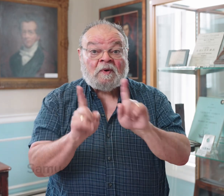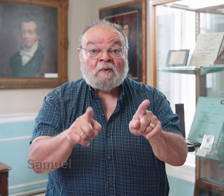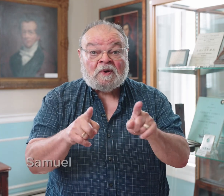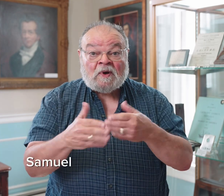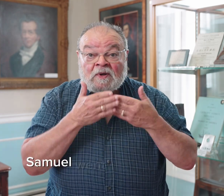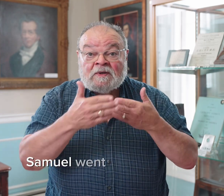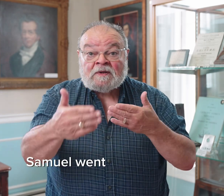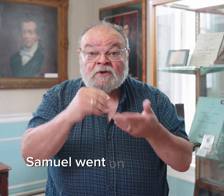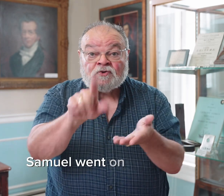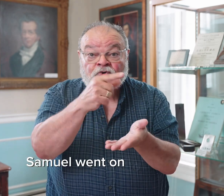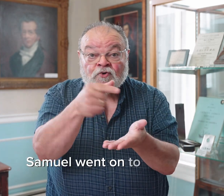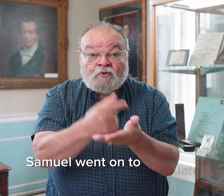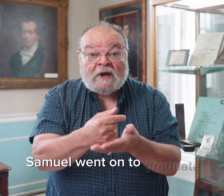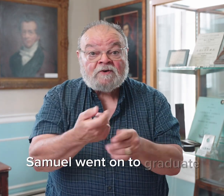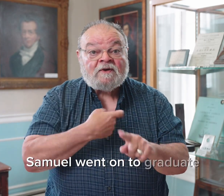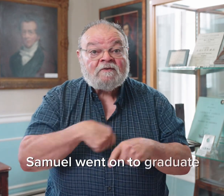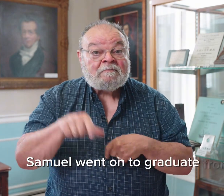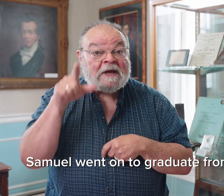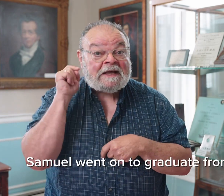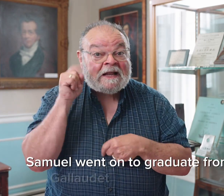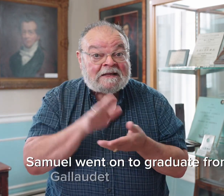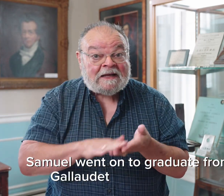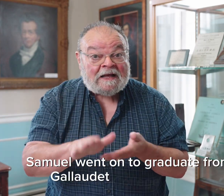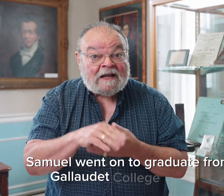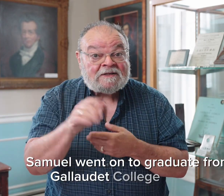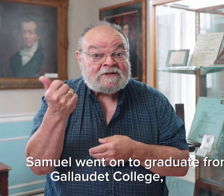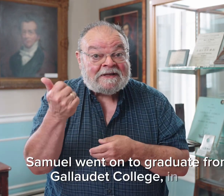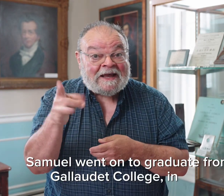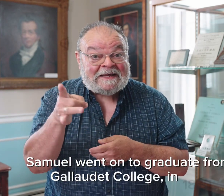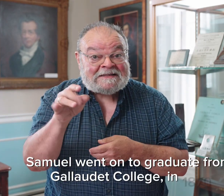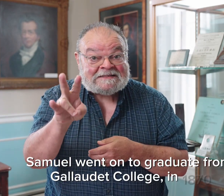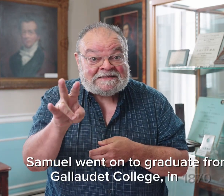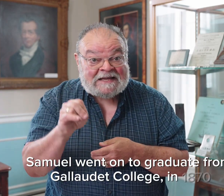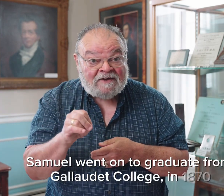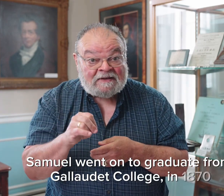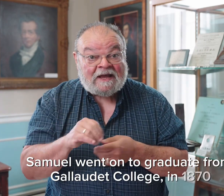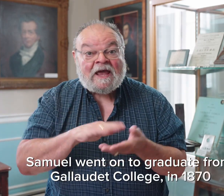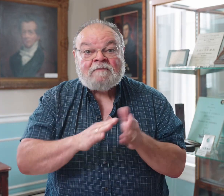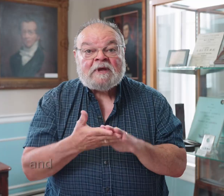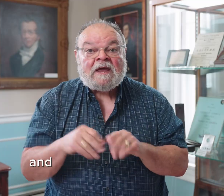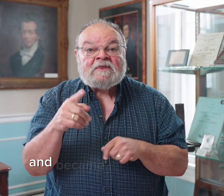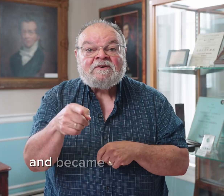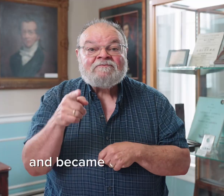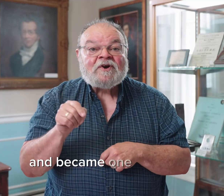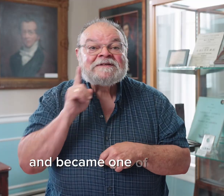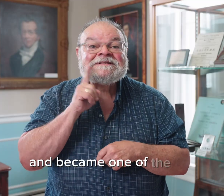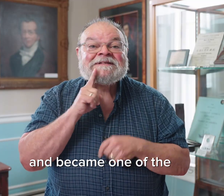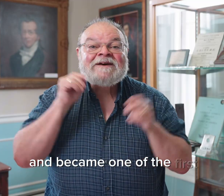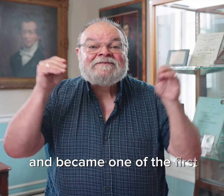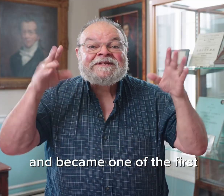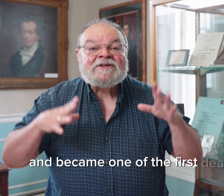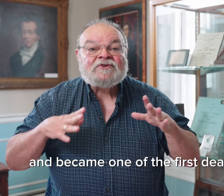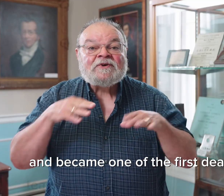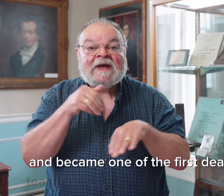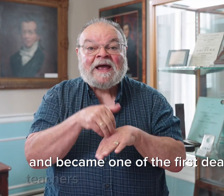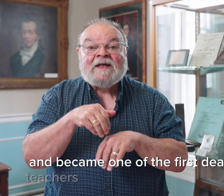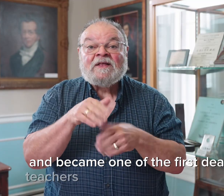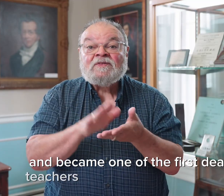Samuel went on to graduate from Gallaudet College in 1870 and became one of the first deaf teachers at